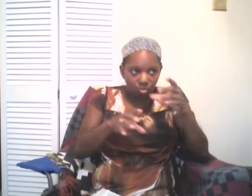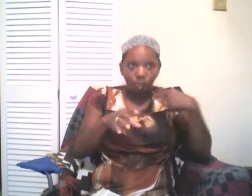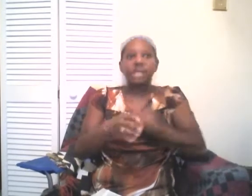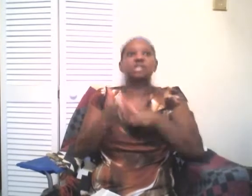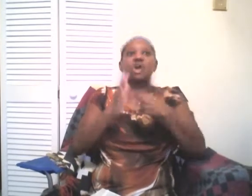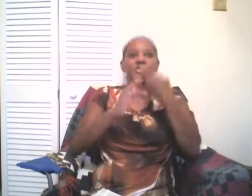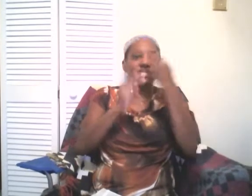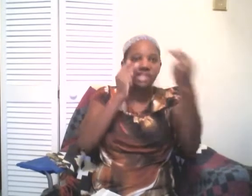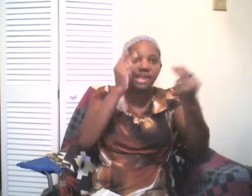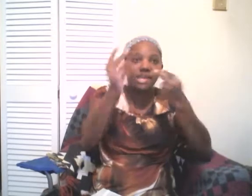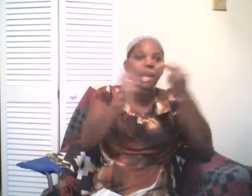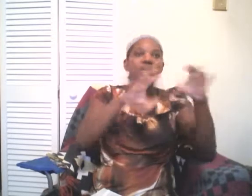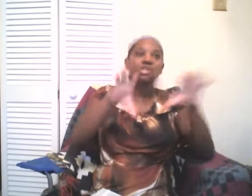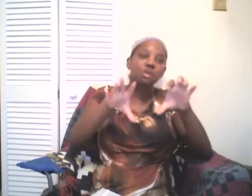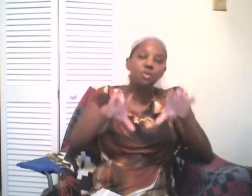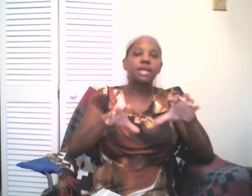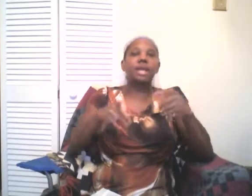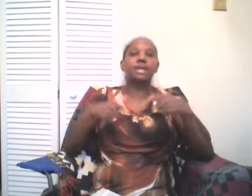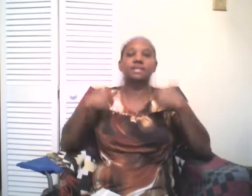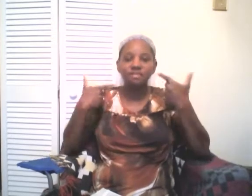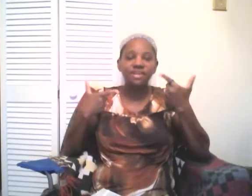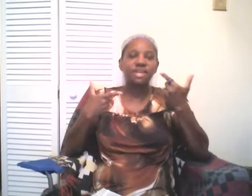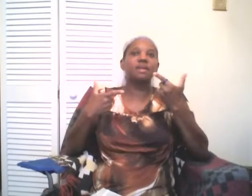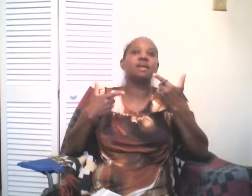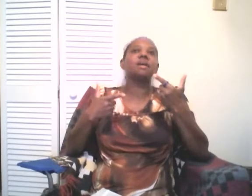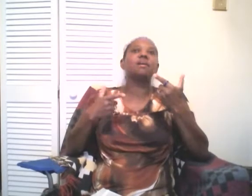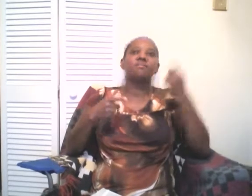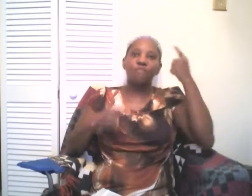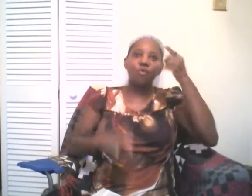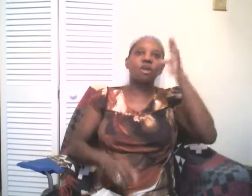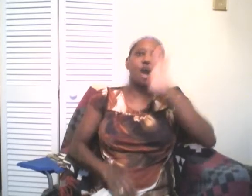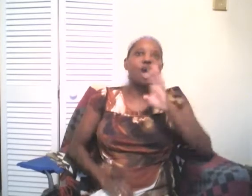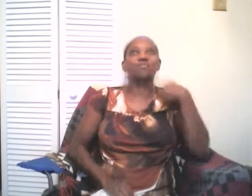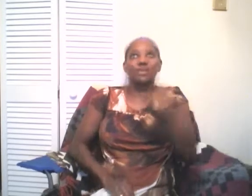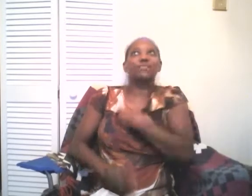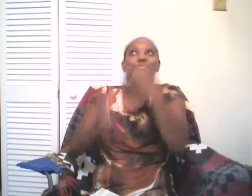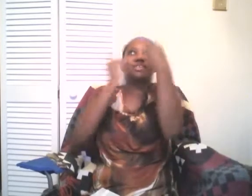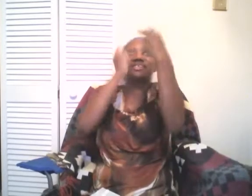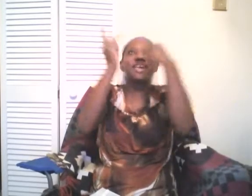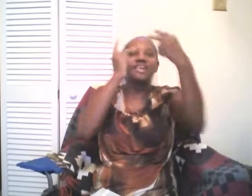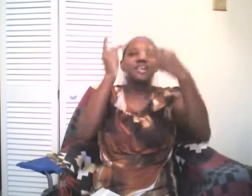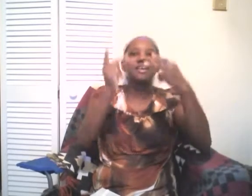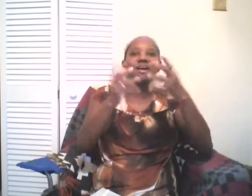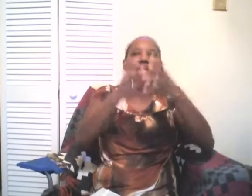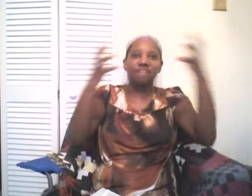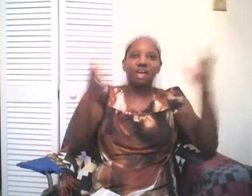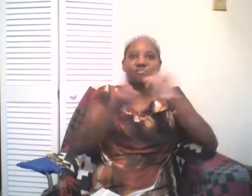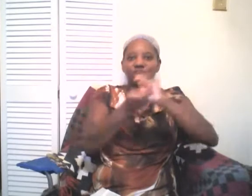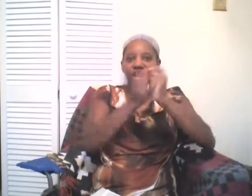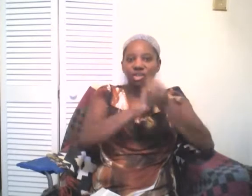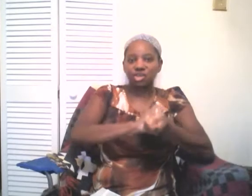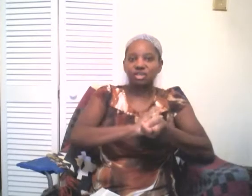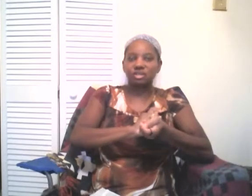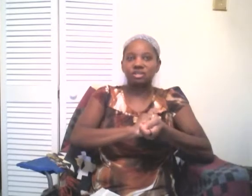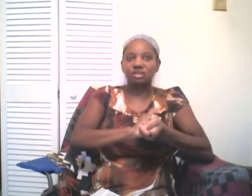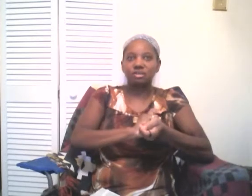We start seeing and doing and living for God. We will see a lot of changes.